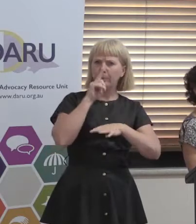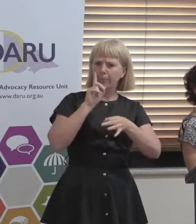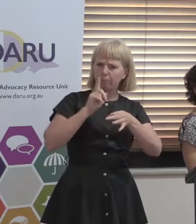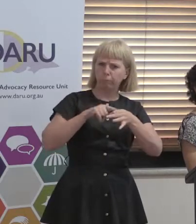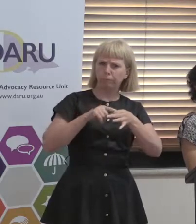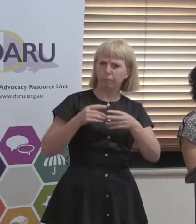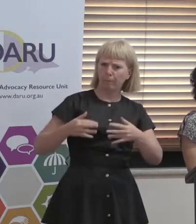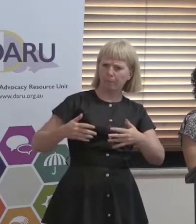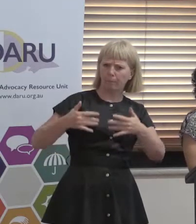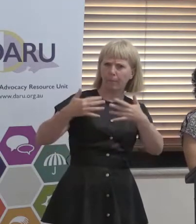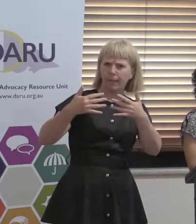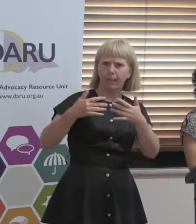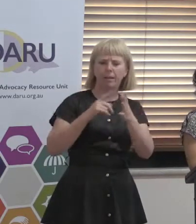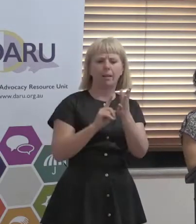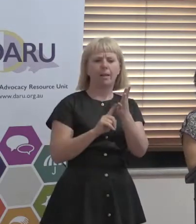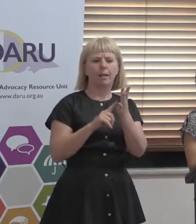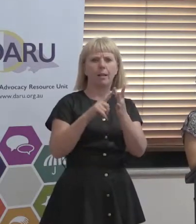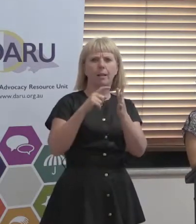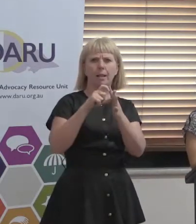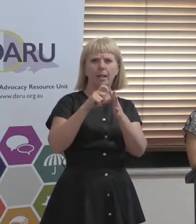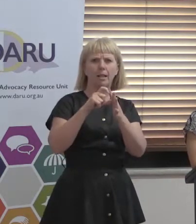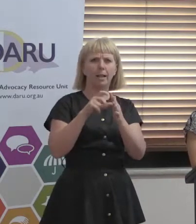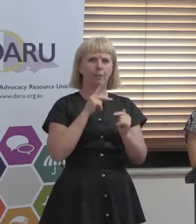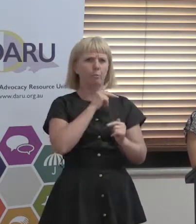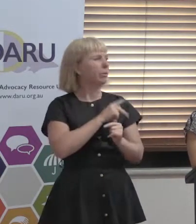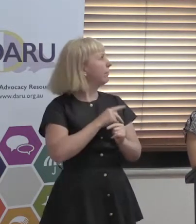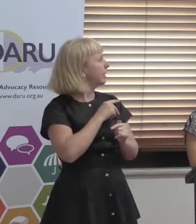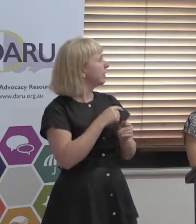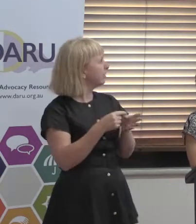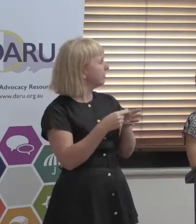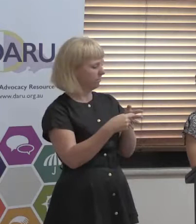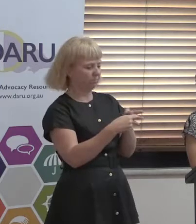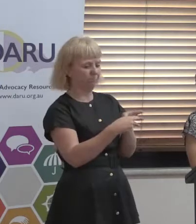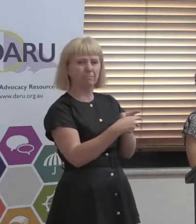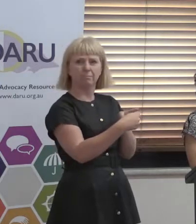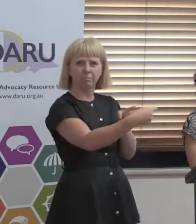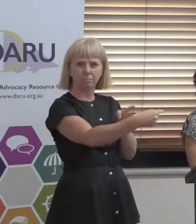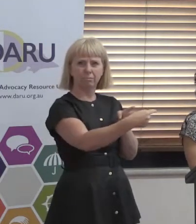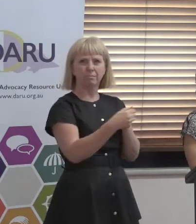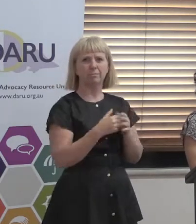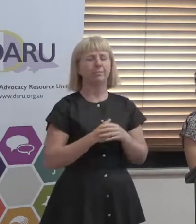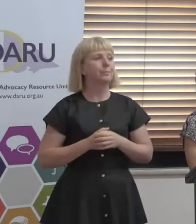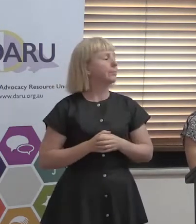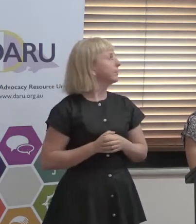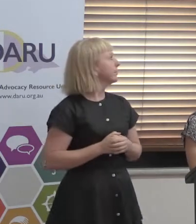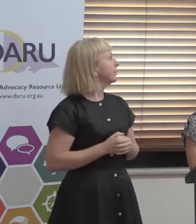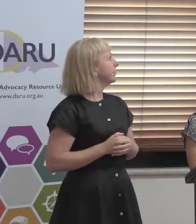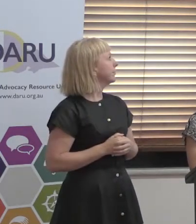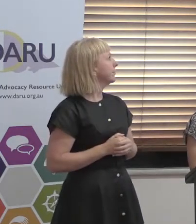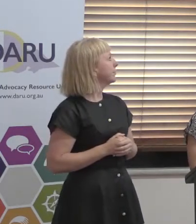expected. The way it's set up, you don't have to identify the kind of category